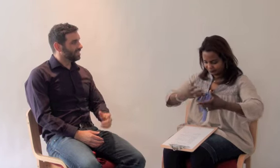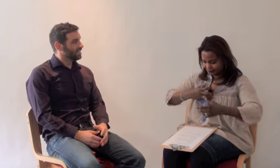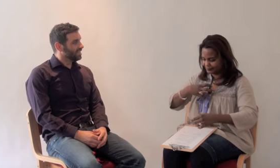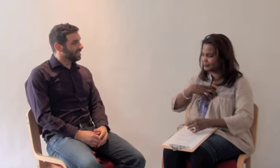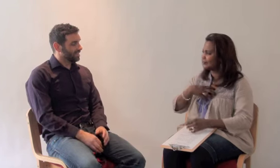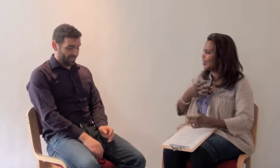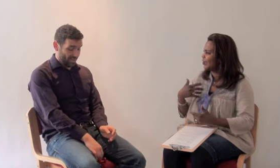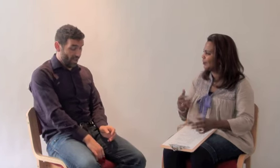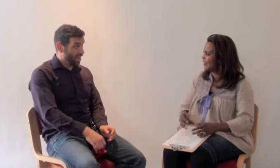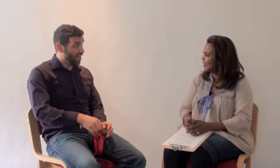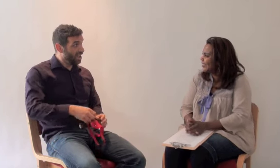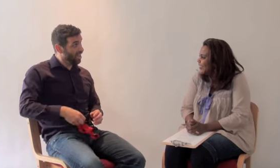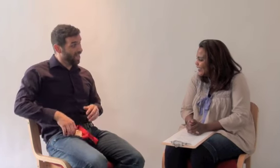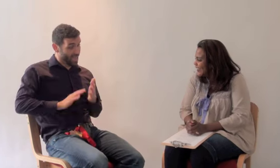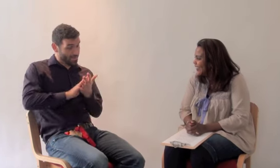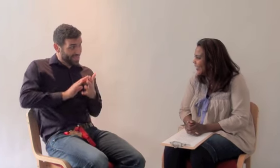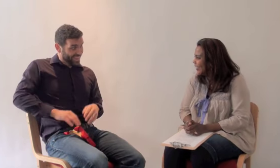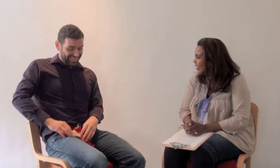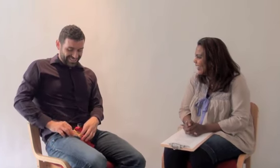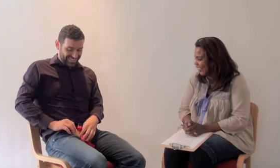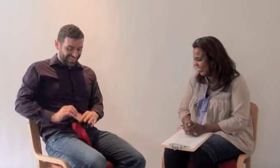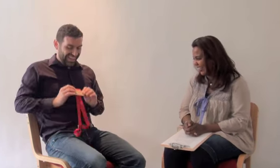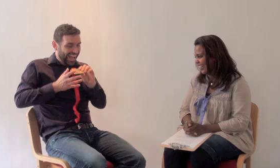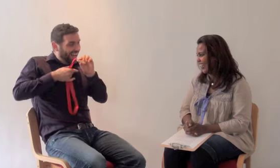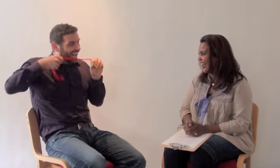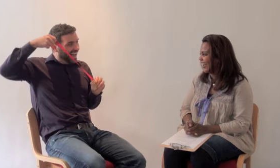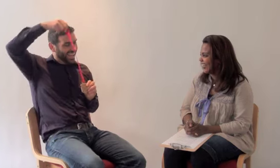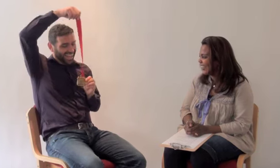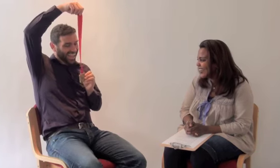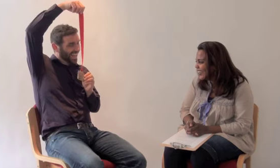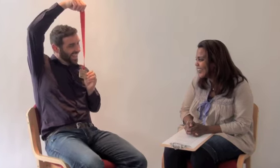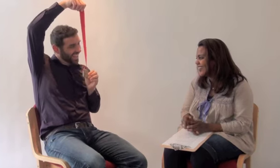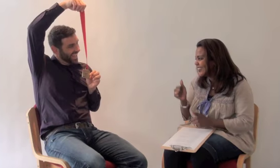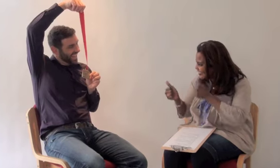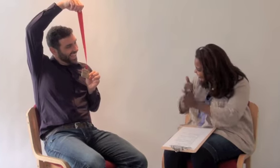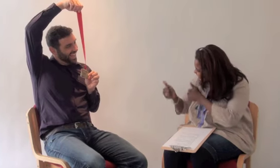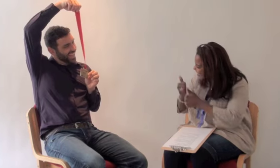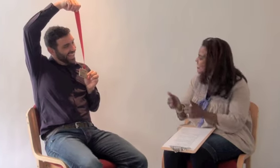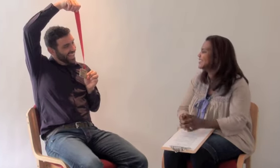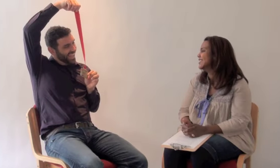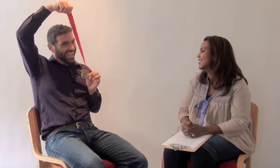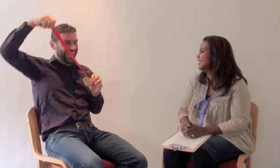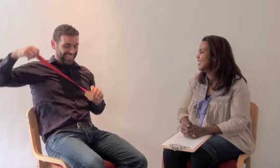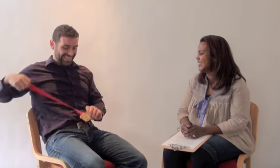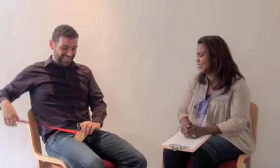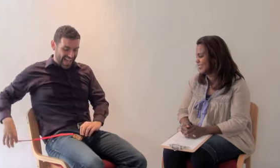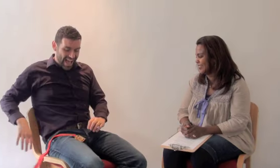your achievement? You know, that you've now won your medal. You mean this? Yeah, that's it. Wow, congratulations.